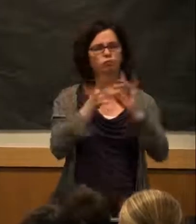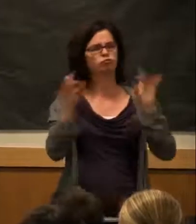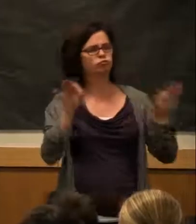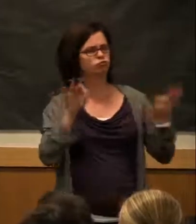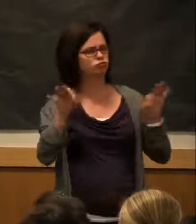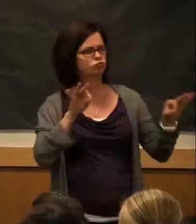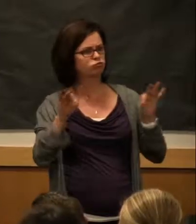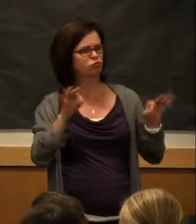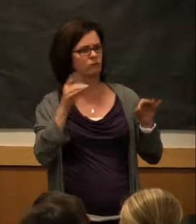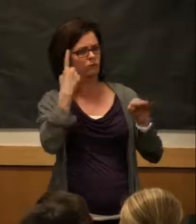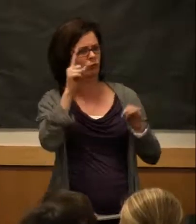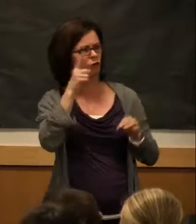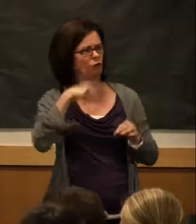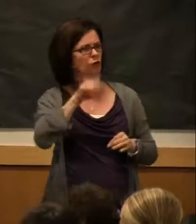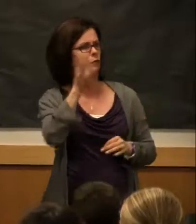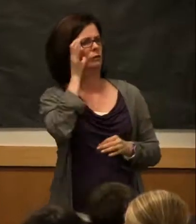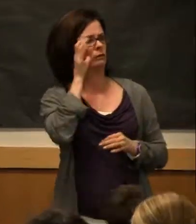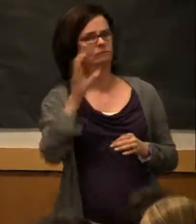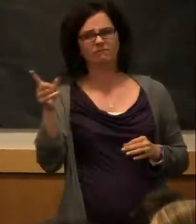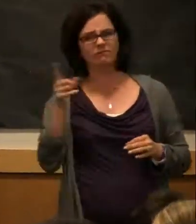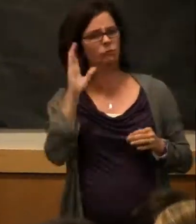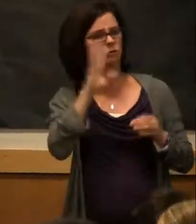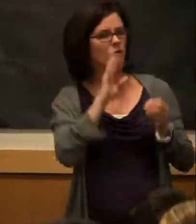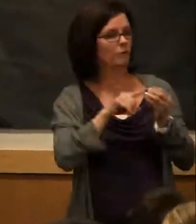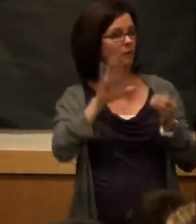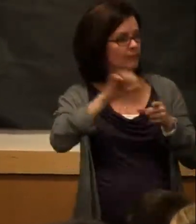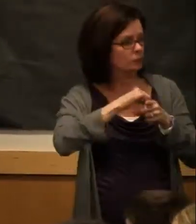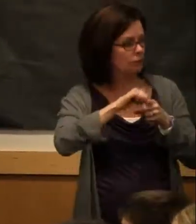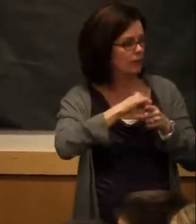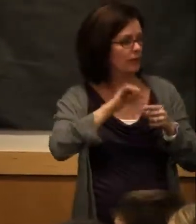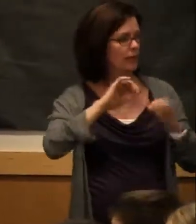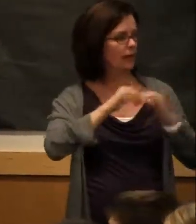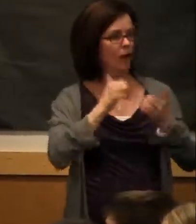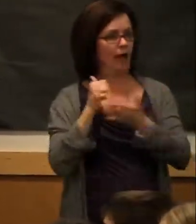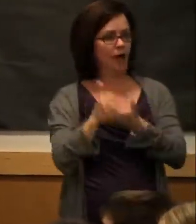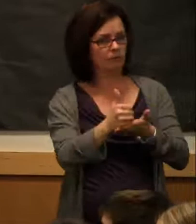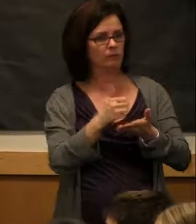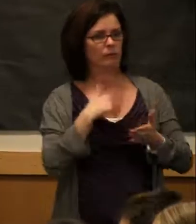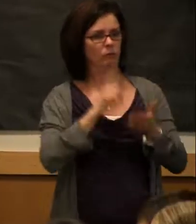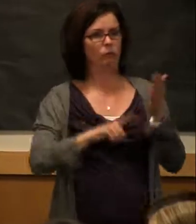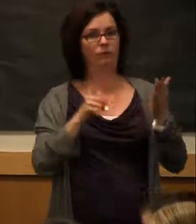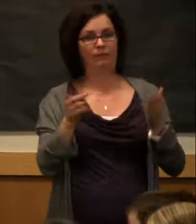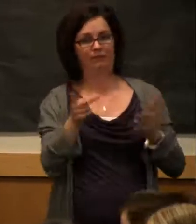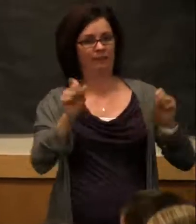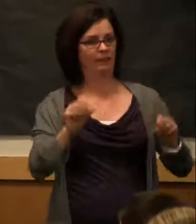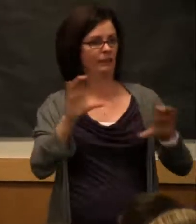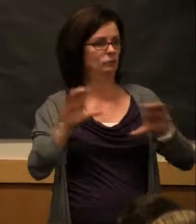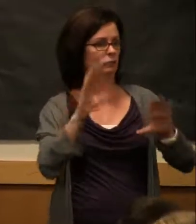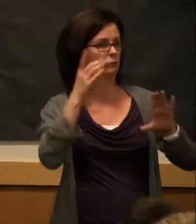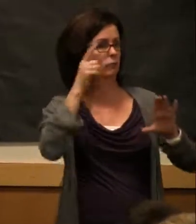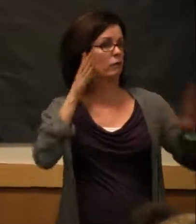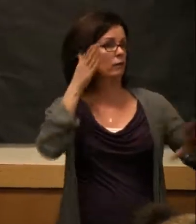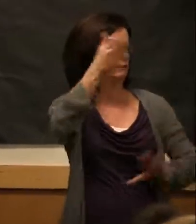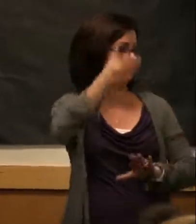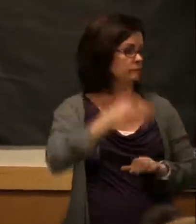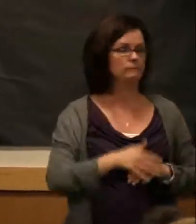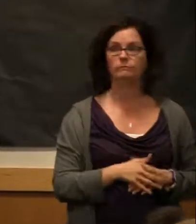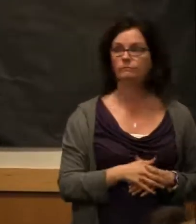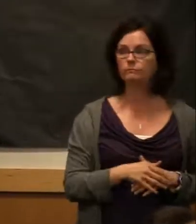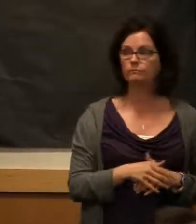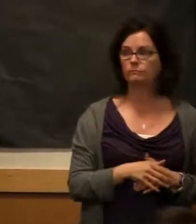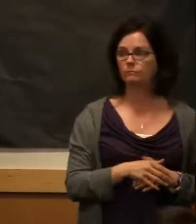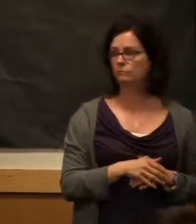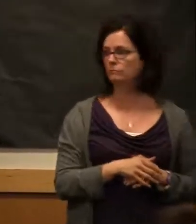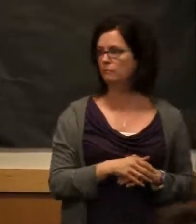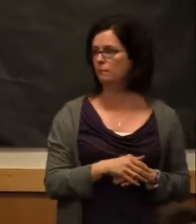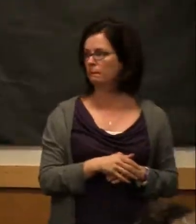it talks about their training and how it's helped them and what they're going to be able to do in their future.